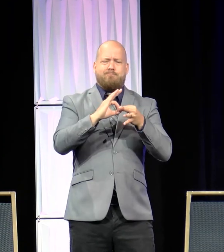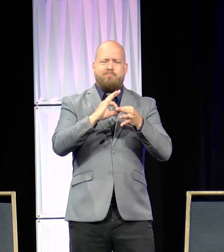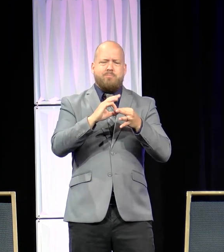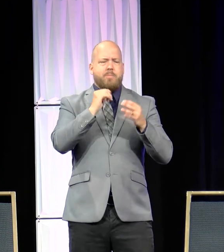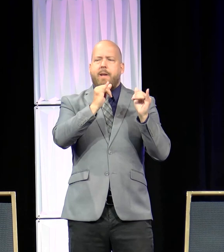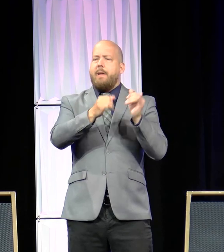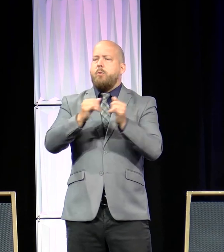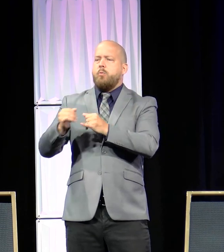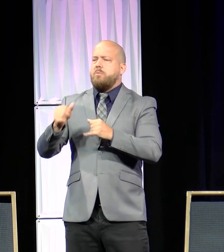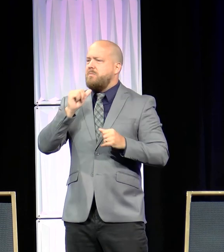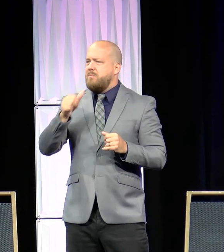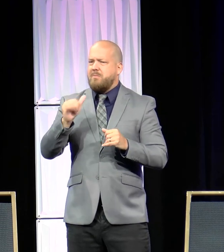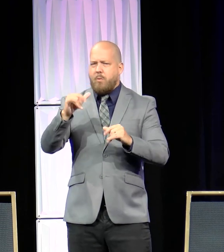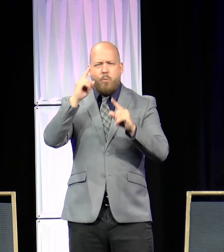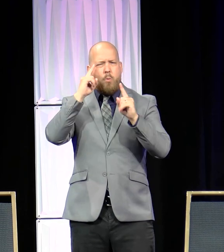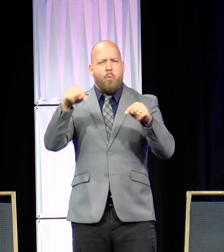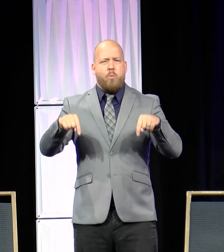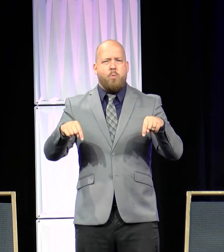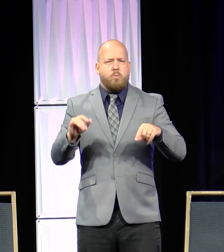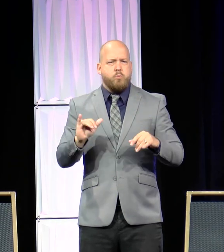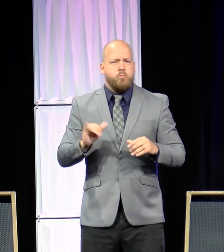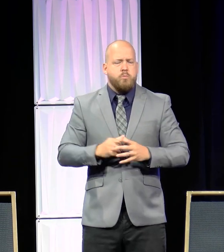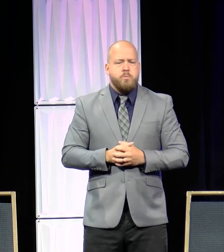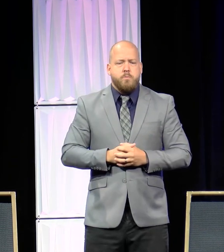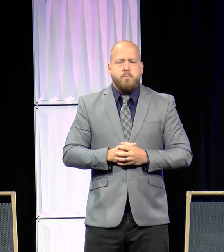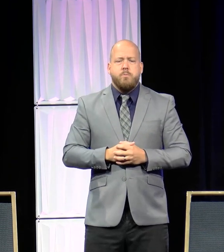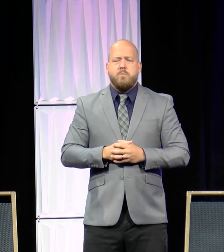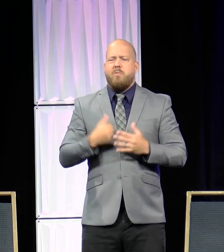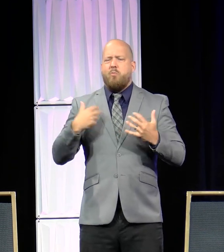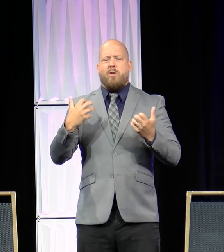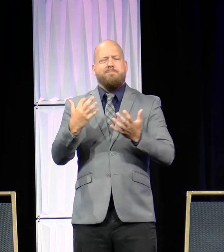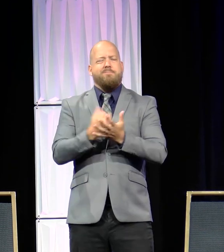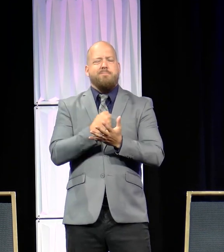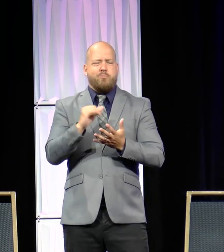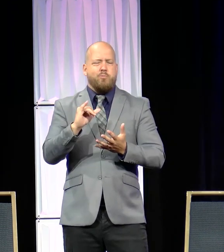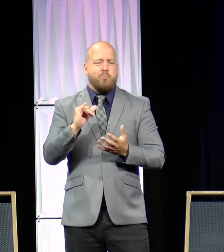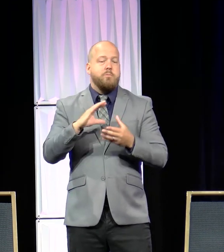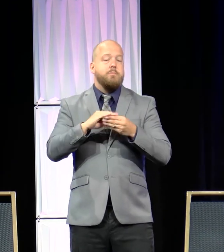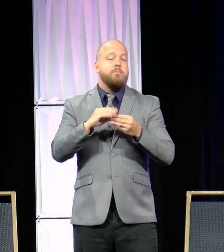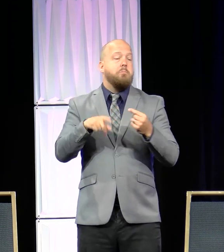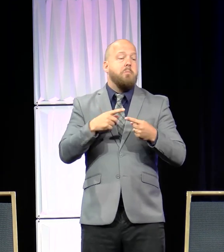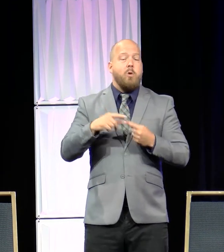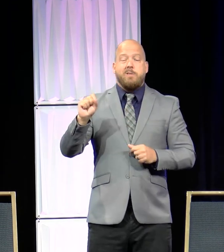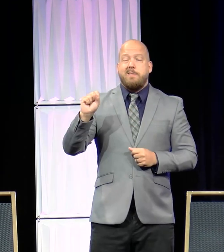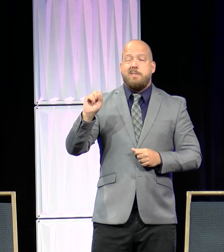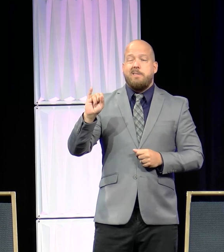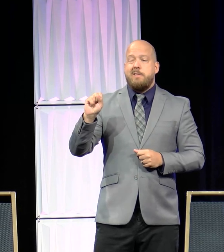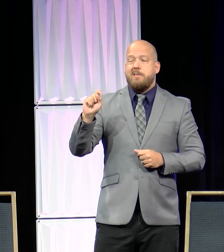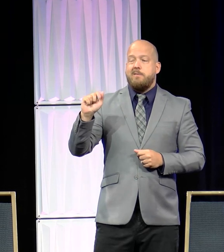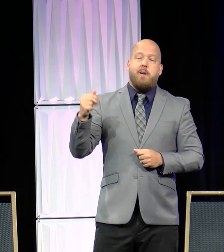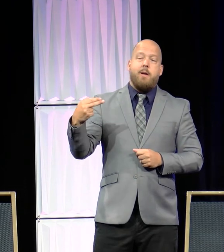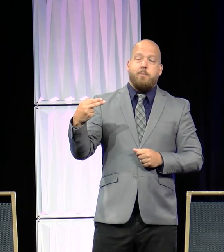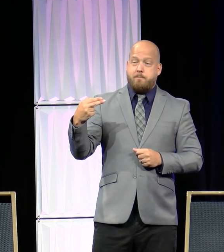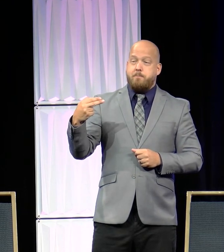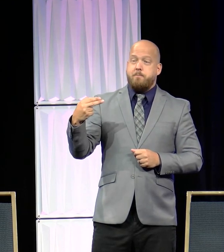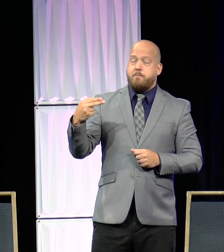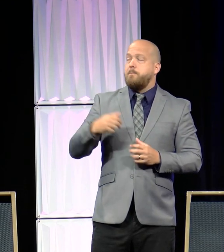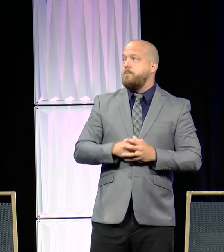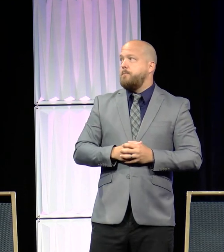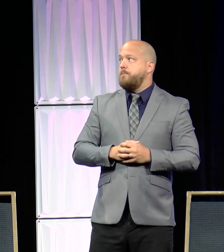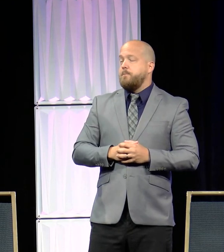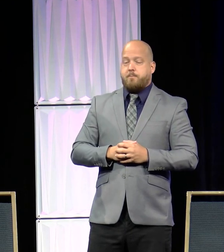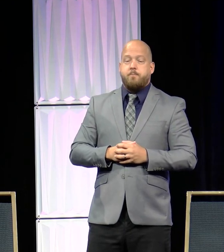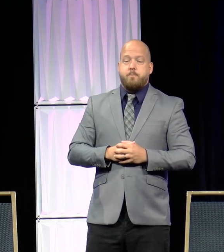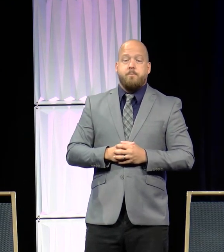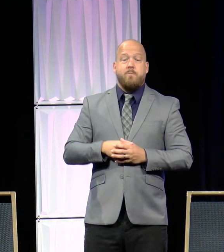I gotta take a minute to talk about sisters because of, you know, Sandra said, go for it.